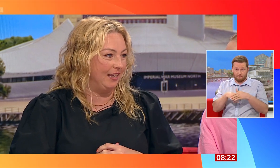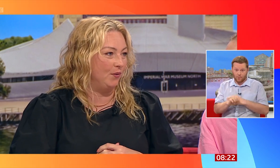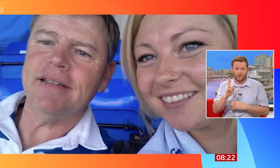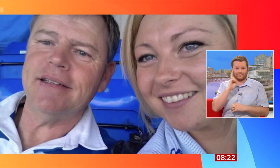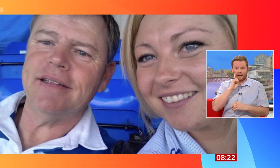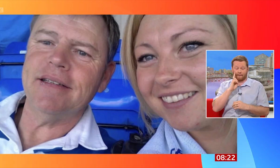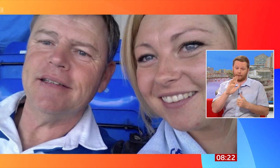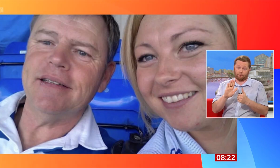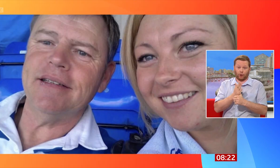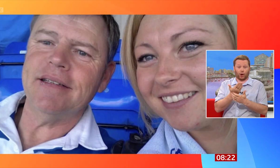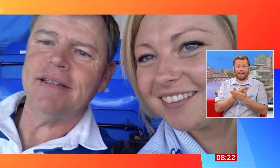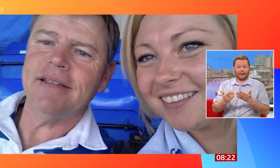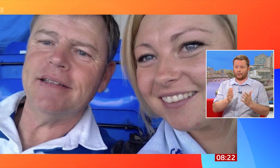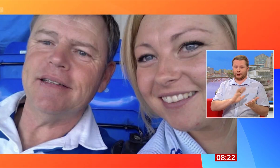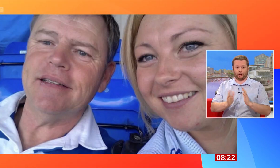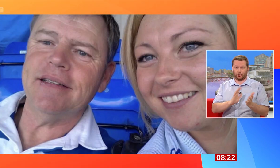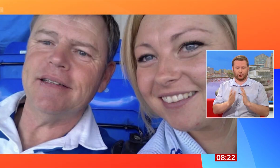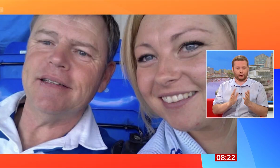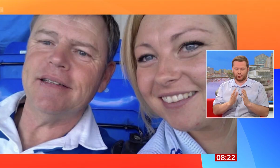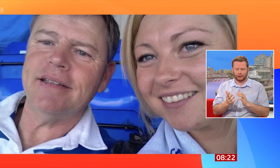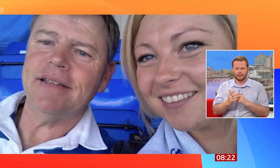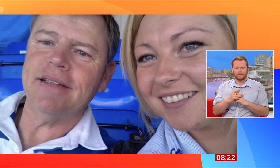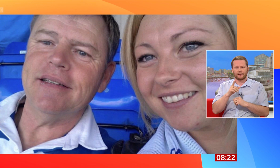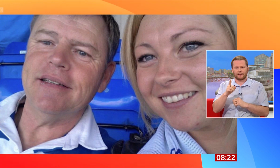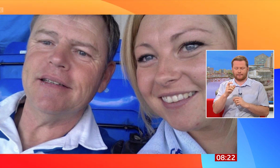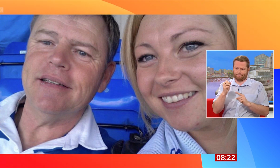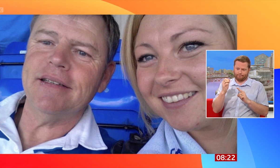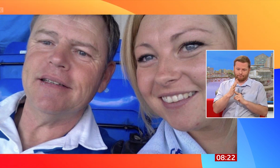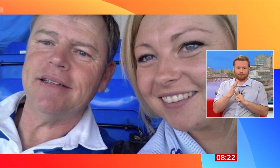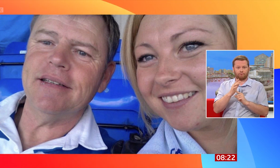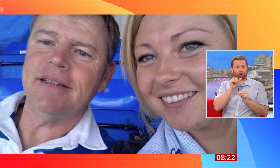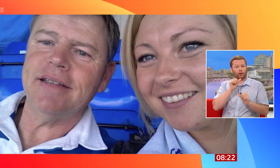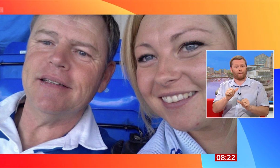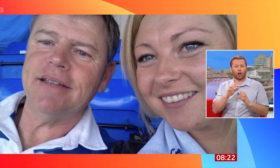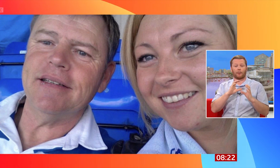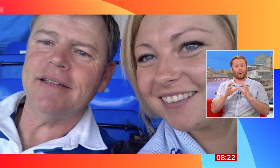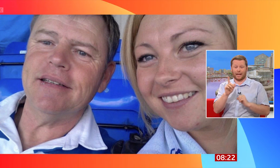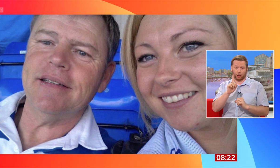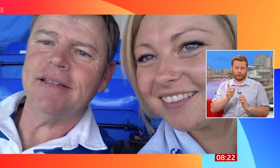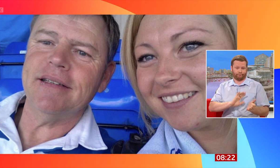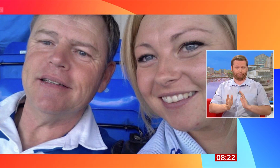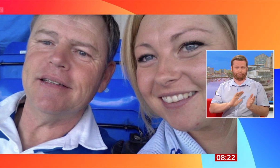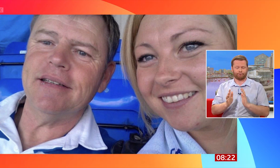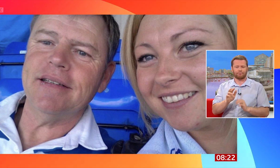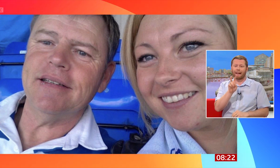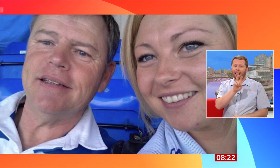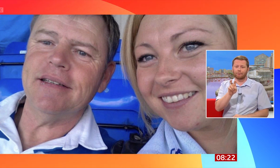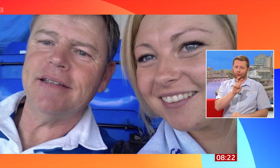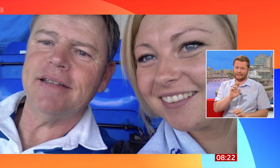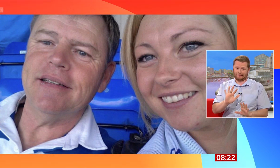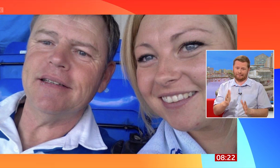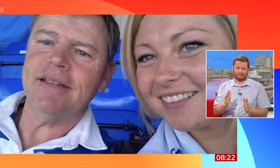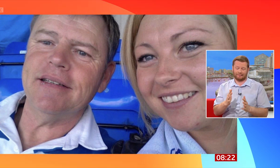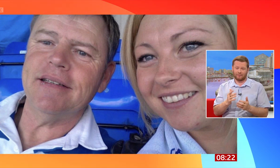sign language, so that was his main and preferred method of communication. So he couldn't read very well, and he